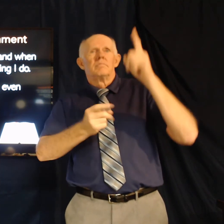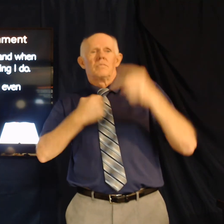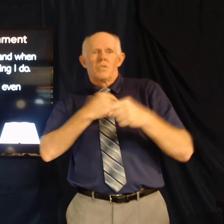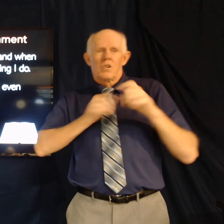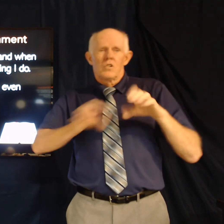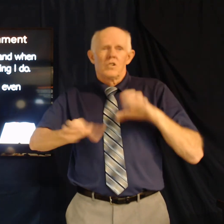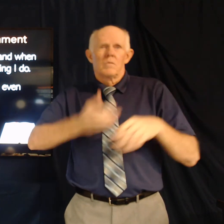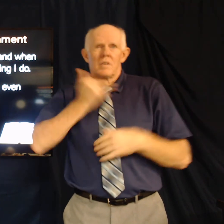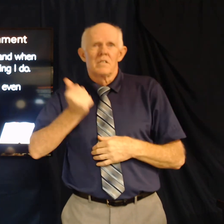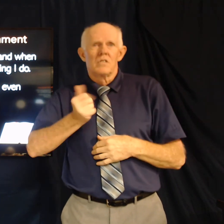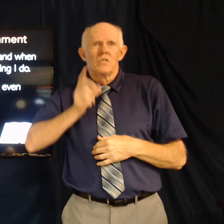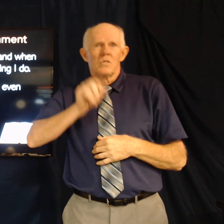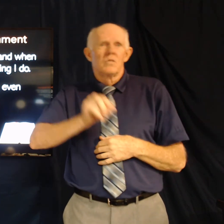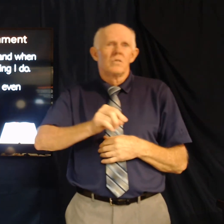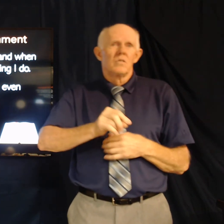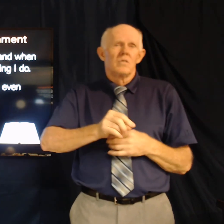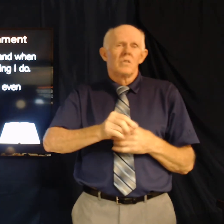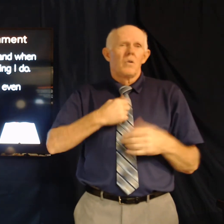We respect him.